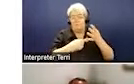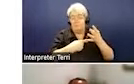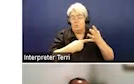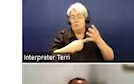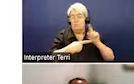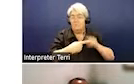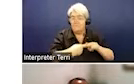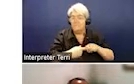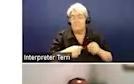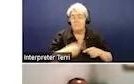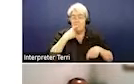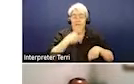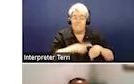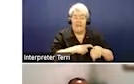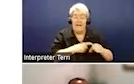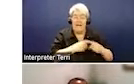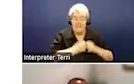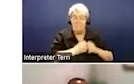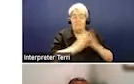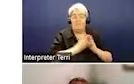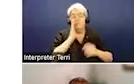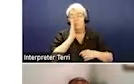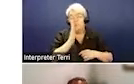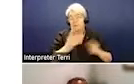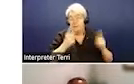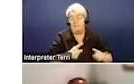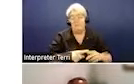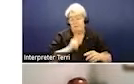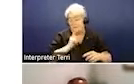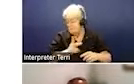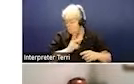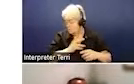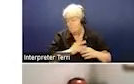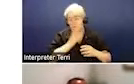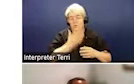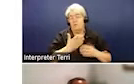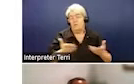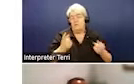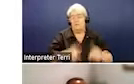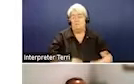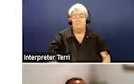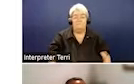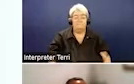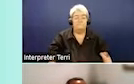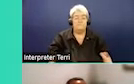be seeing that time of implementation, and it is a good measure to be looking at. Next slide, please.